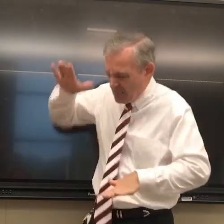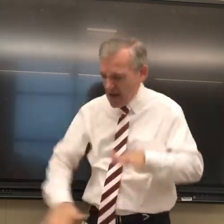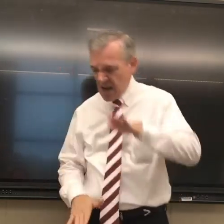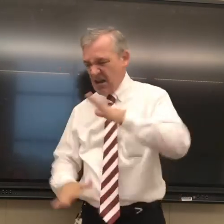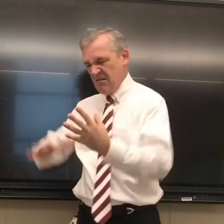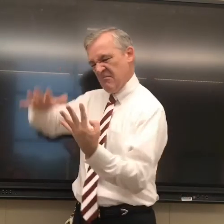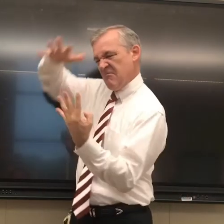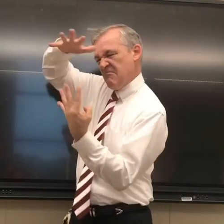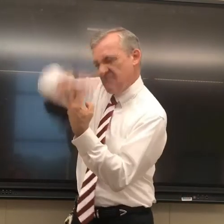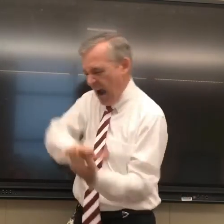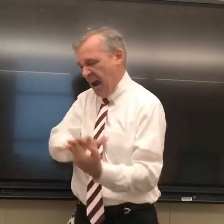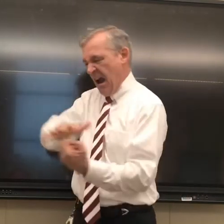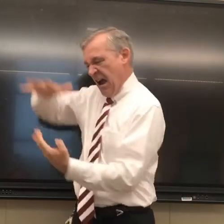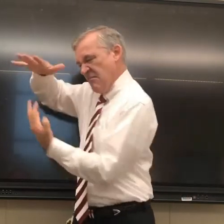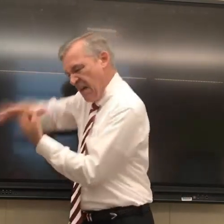blooms.